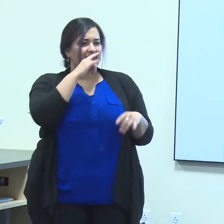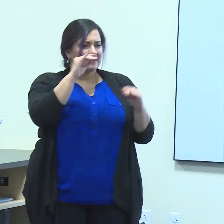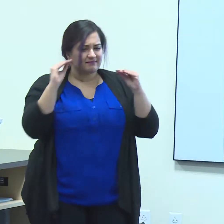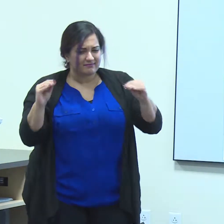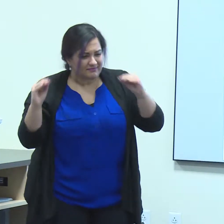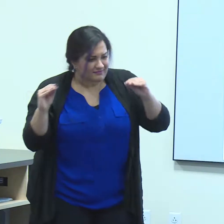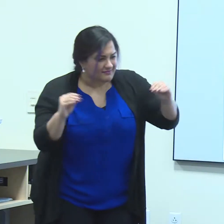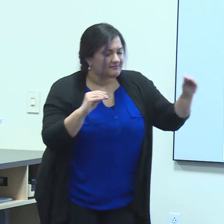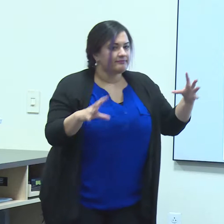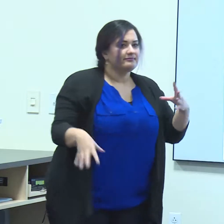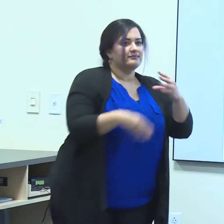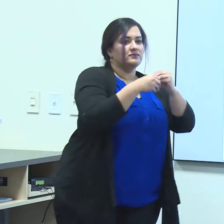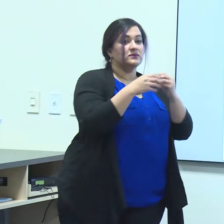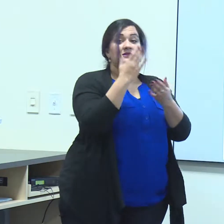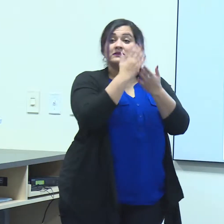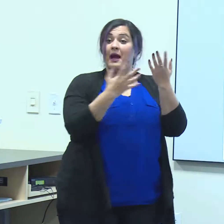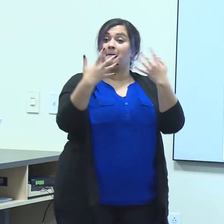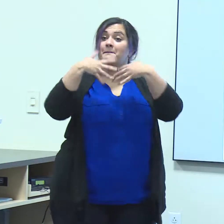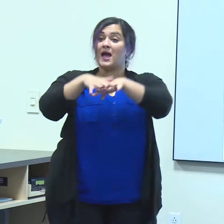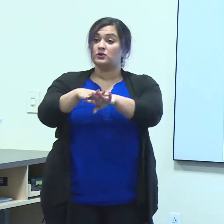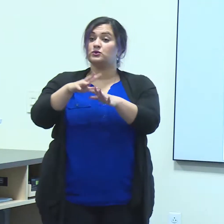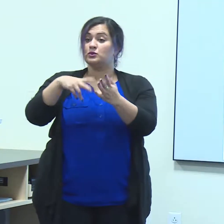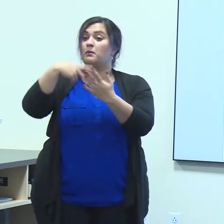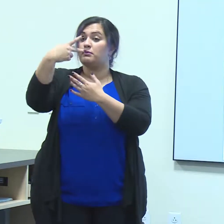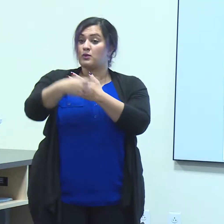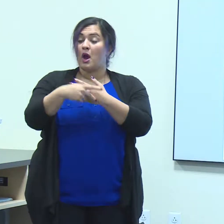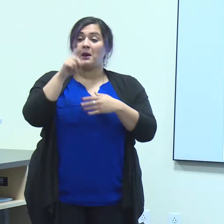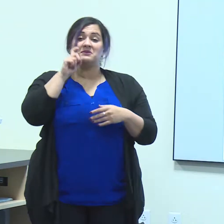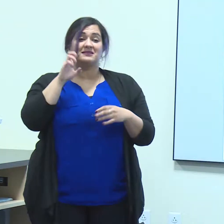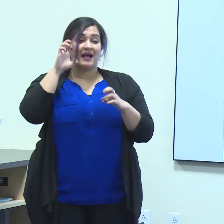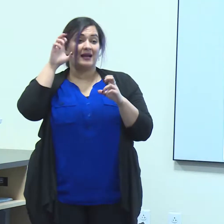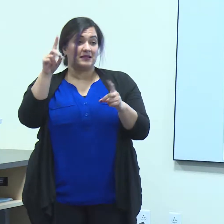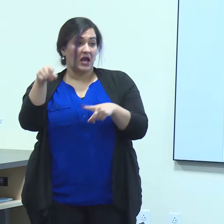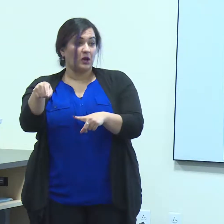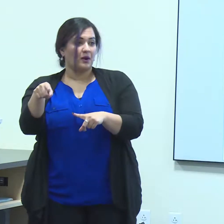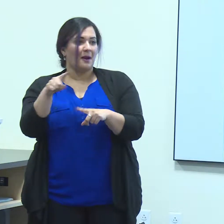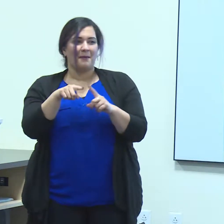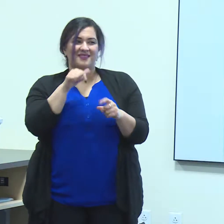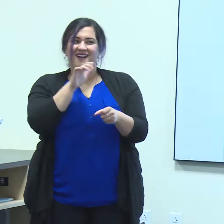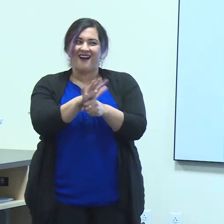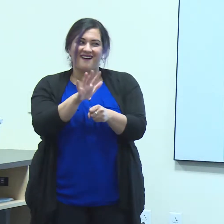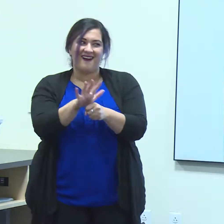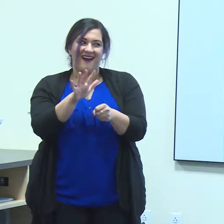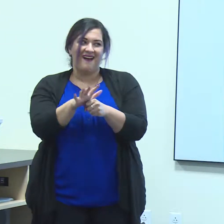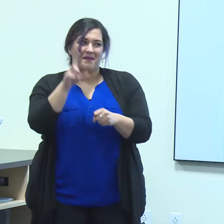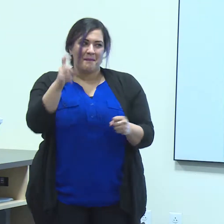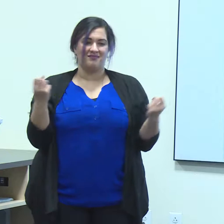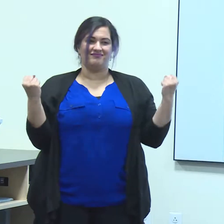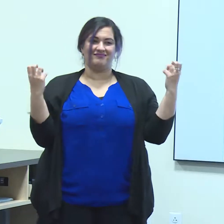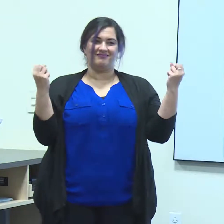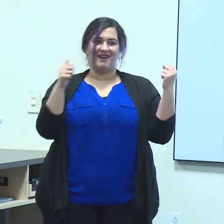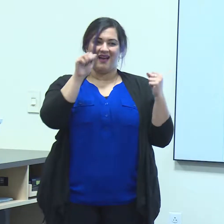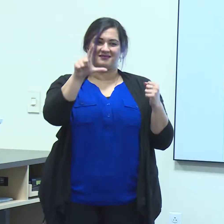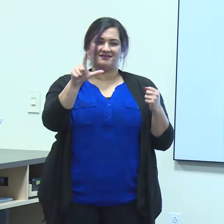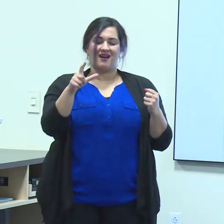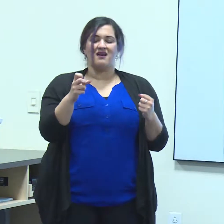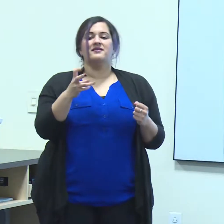I traveled educating others, and there were community programs for sexual education, but not that were taught